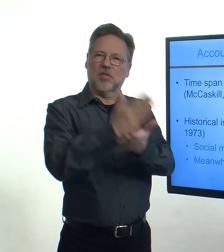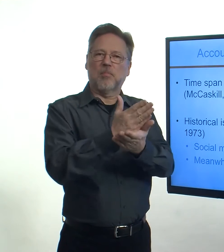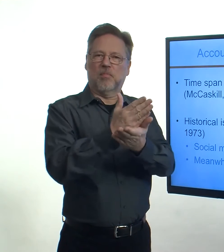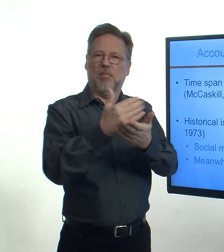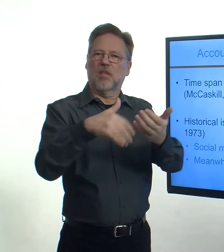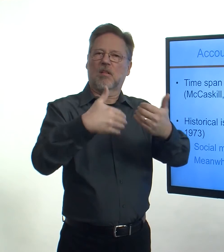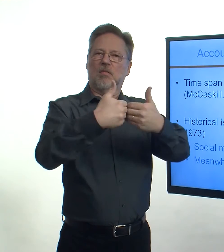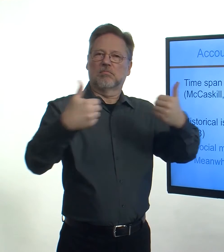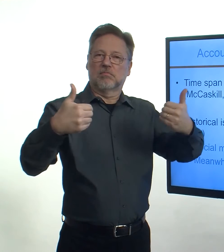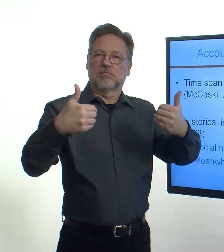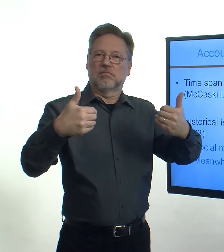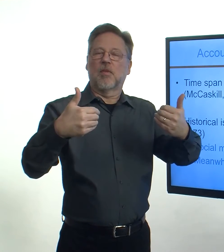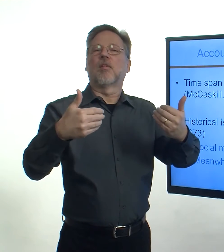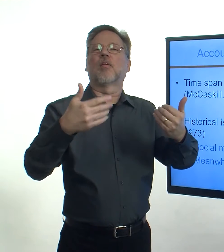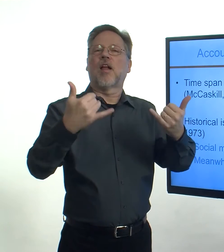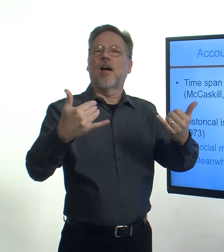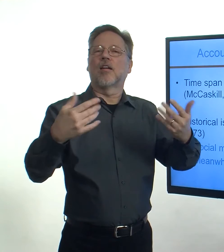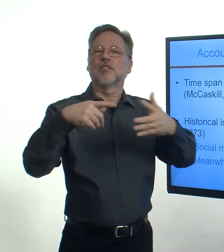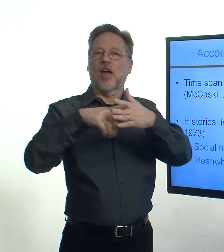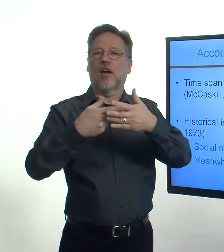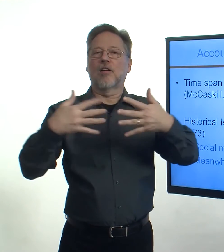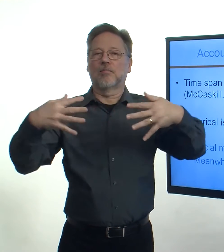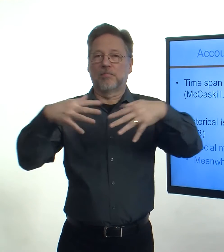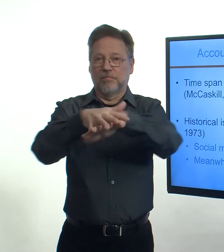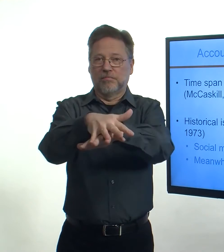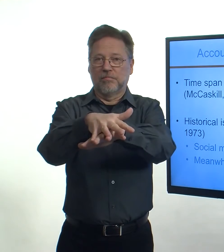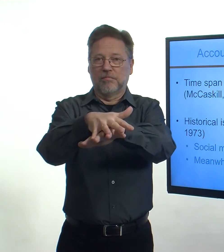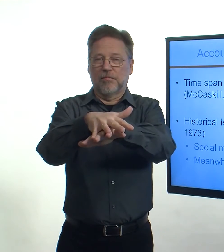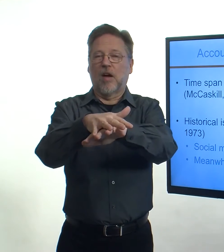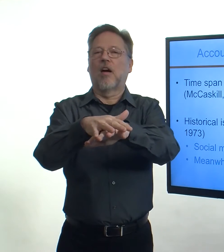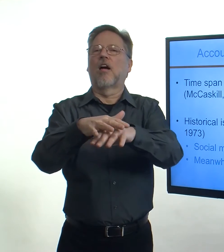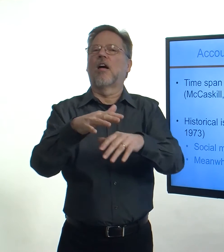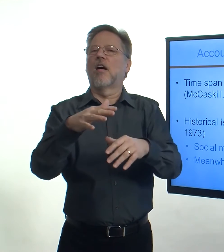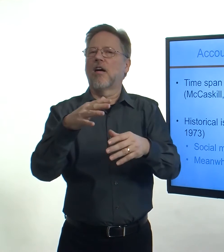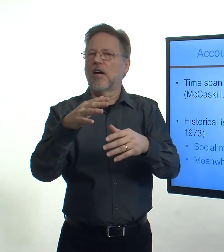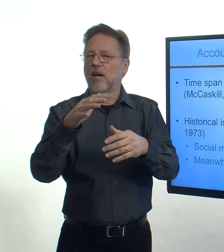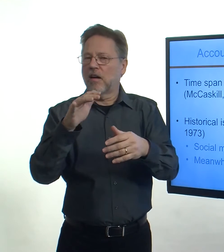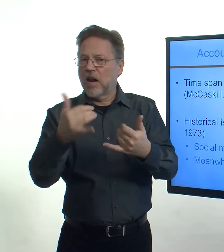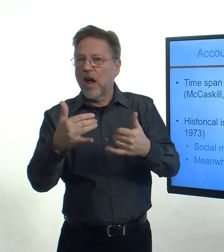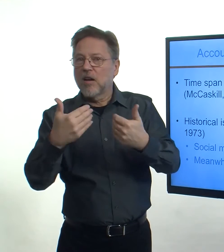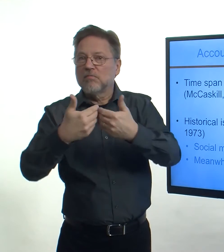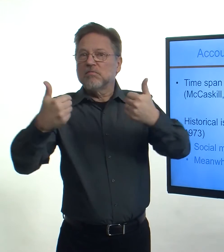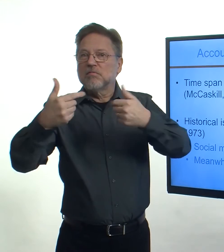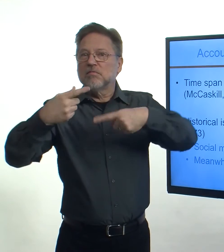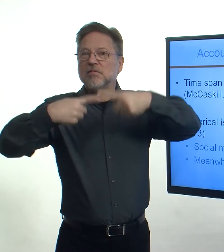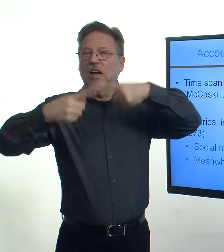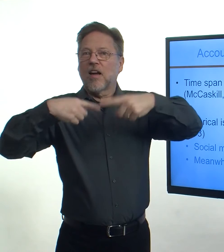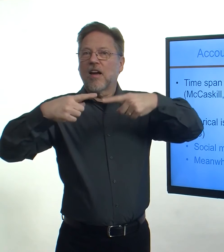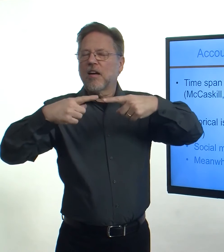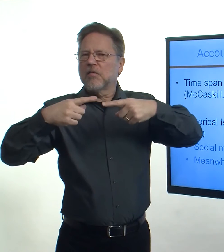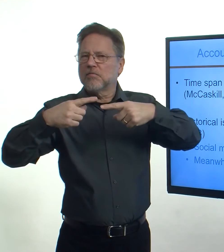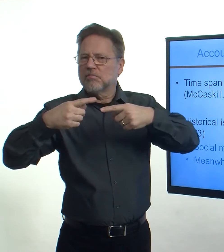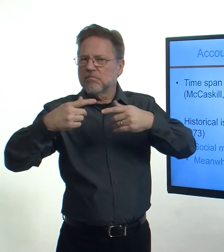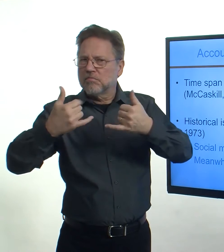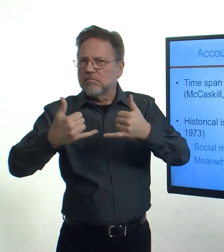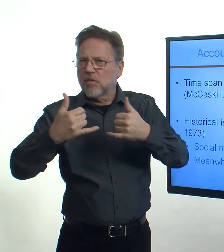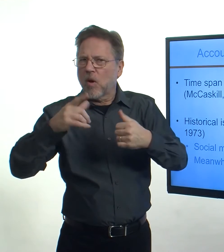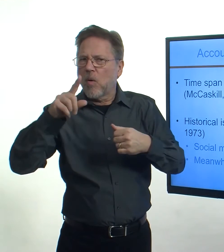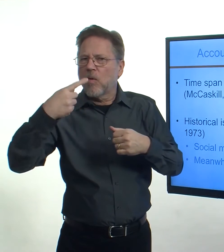As segregation ended and schools were integrated, now dialects of Black ASL were only used by older